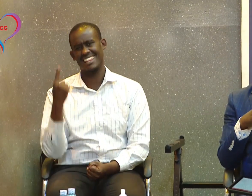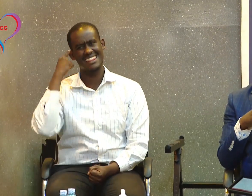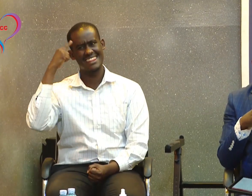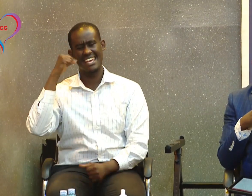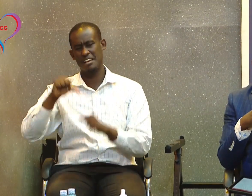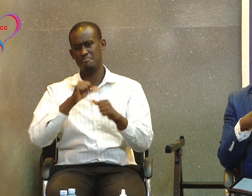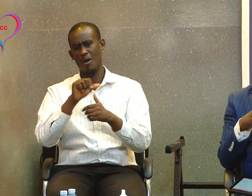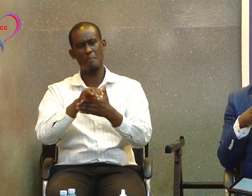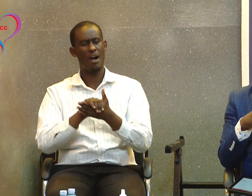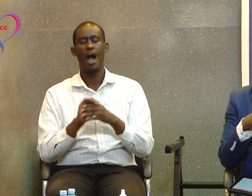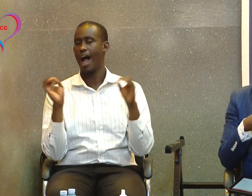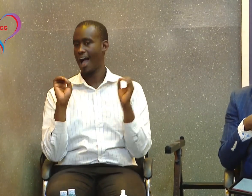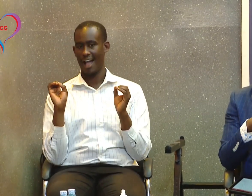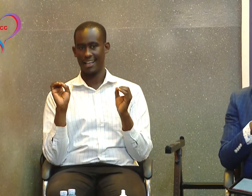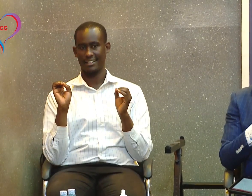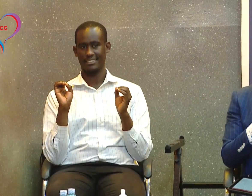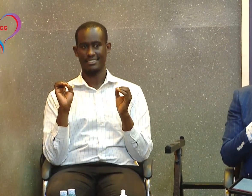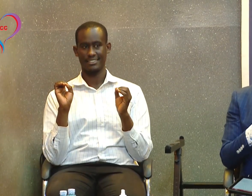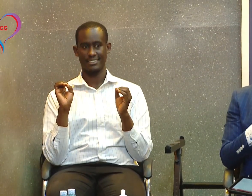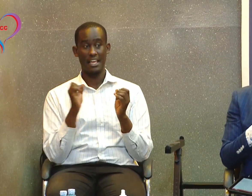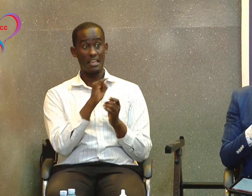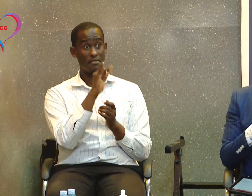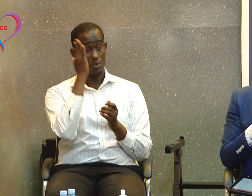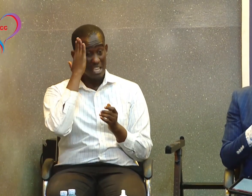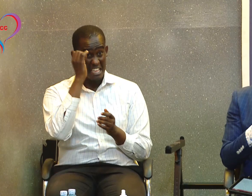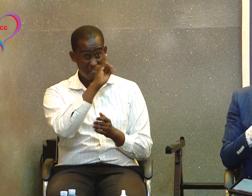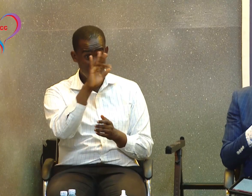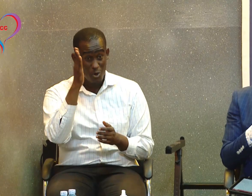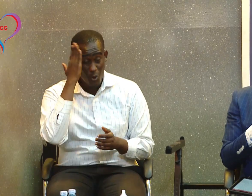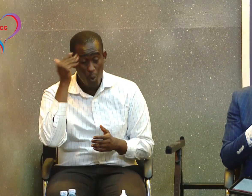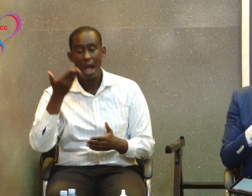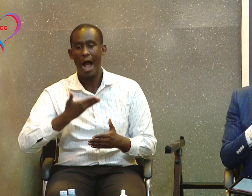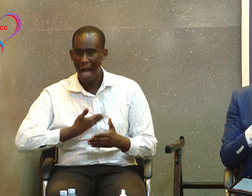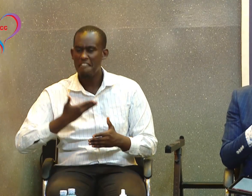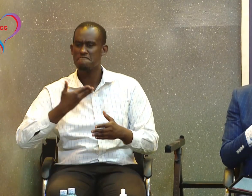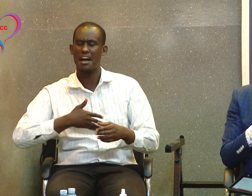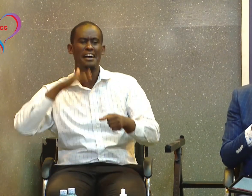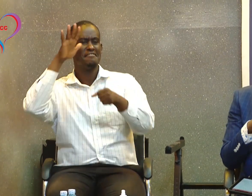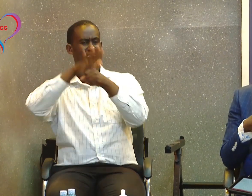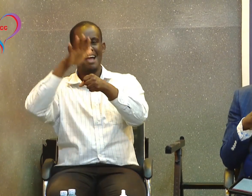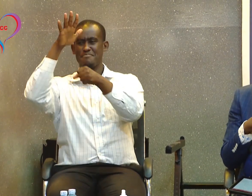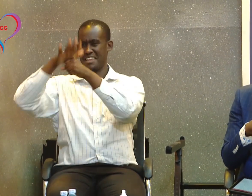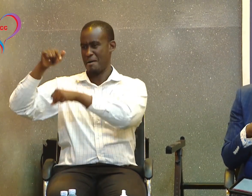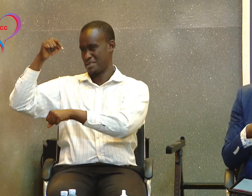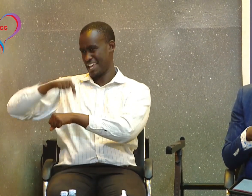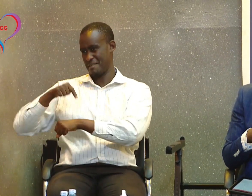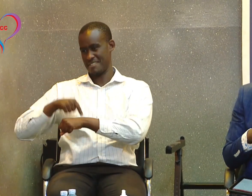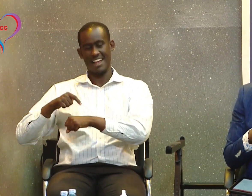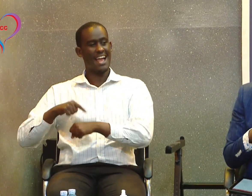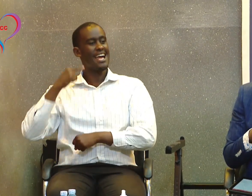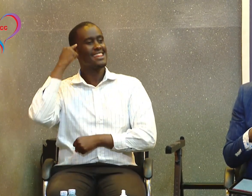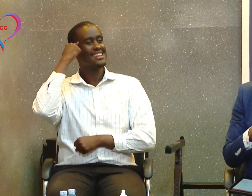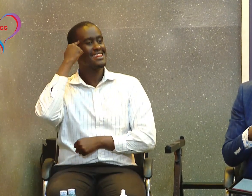because you know that you have a lot of time, you don't even think